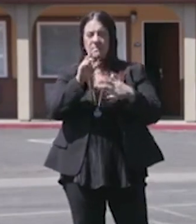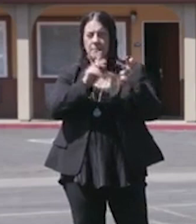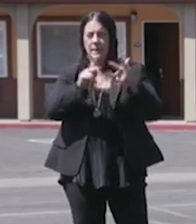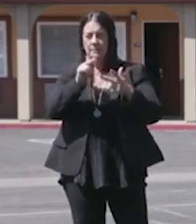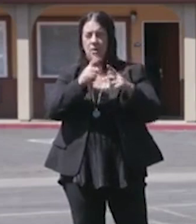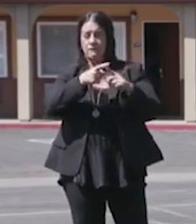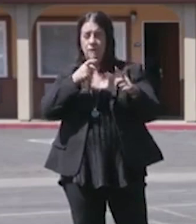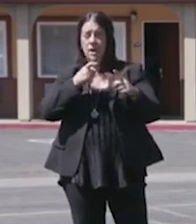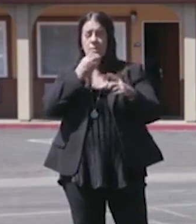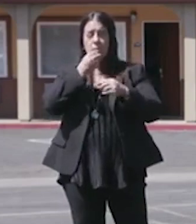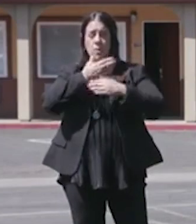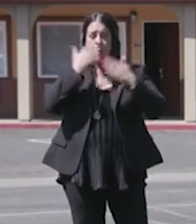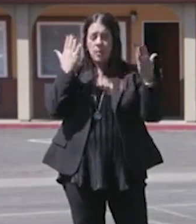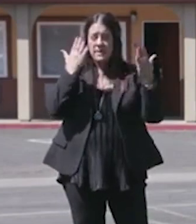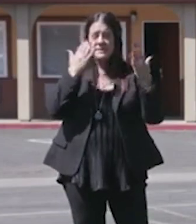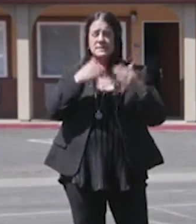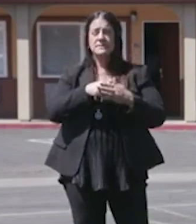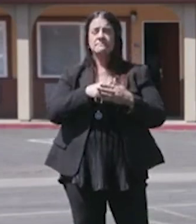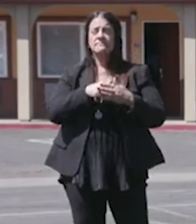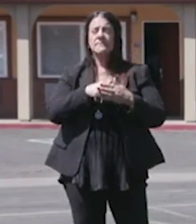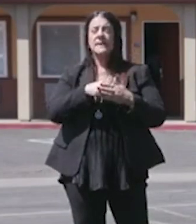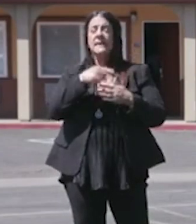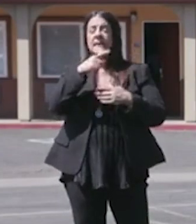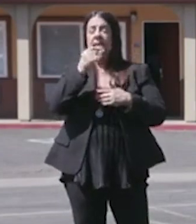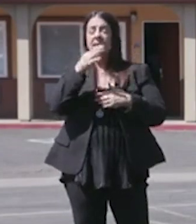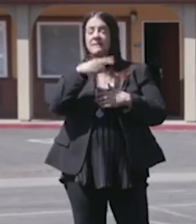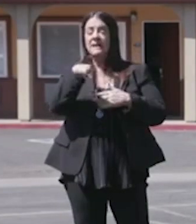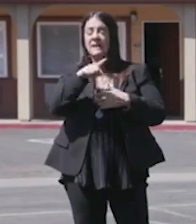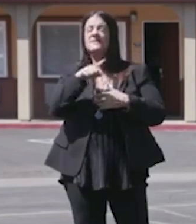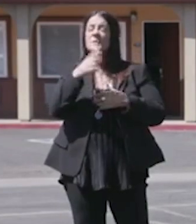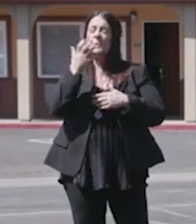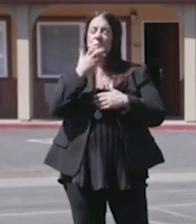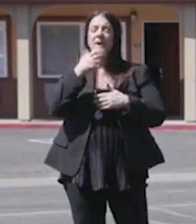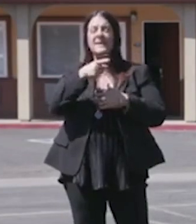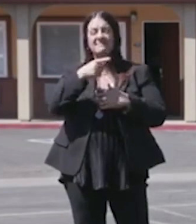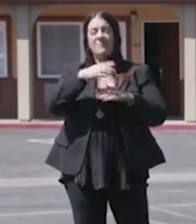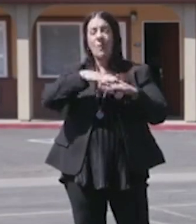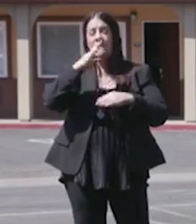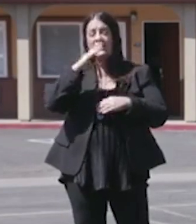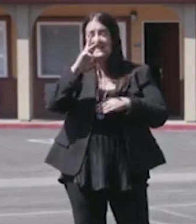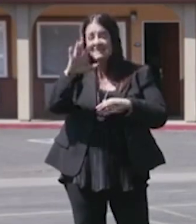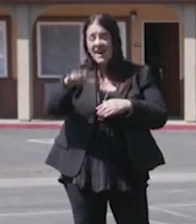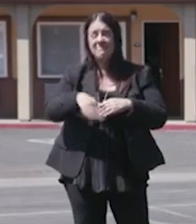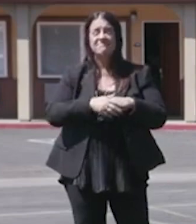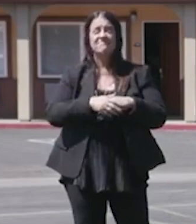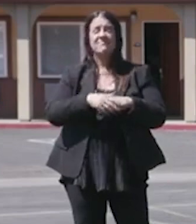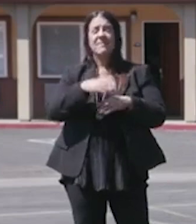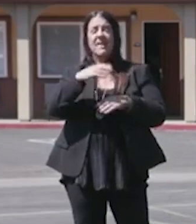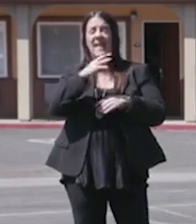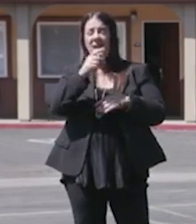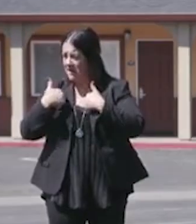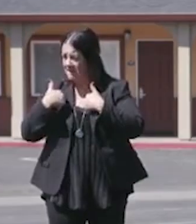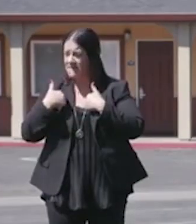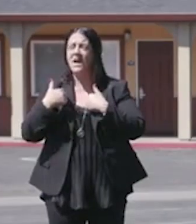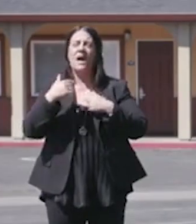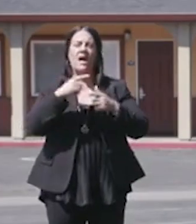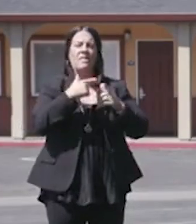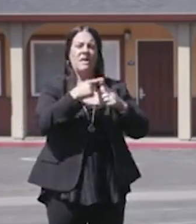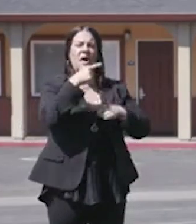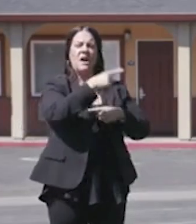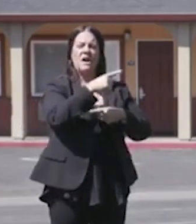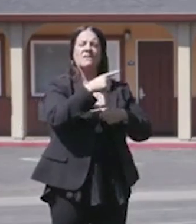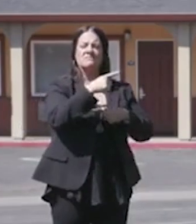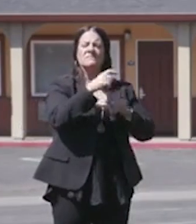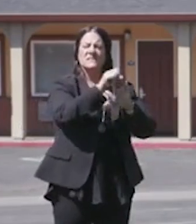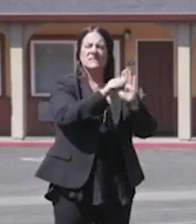it, 65 and over, but people that have many other underlying health issues. We are